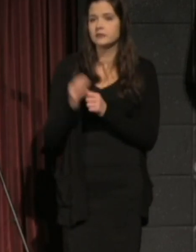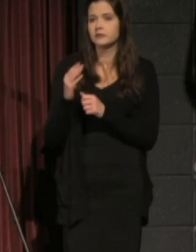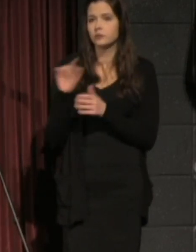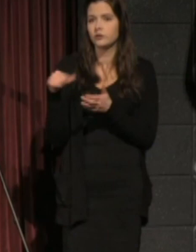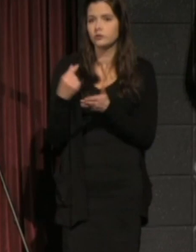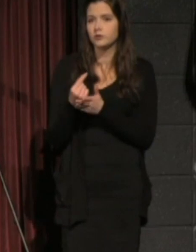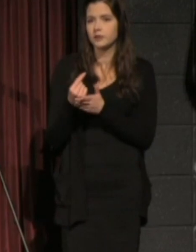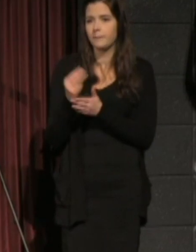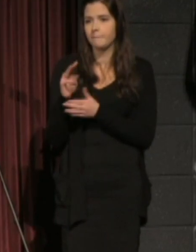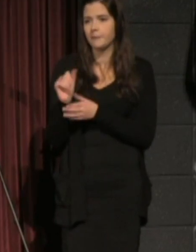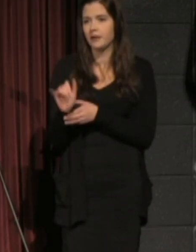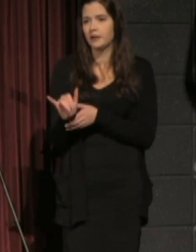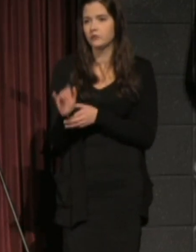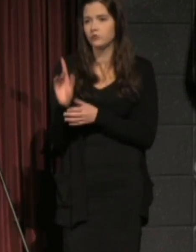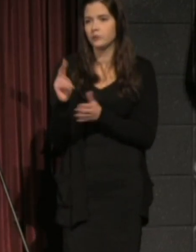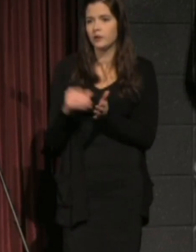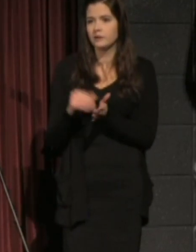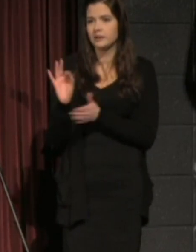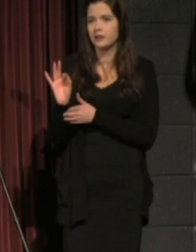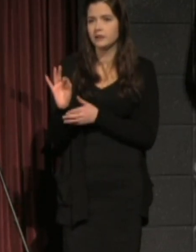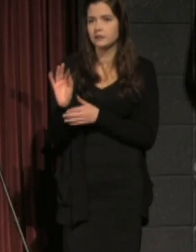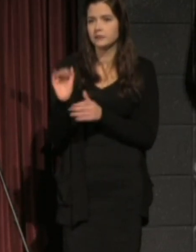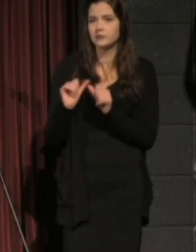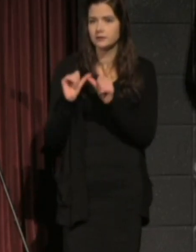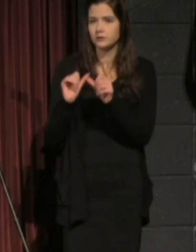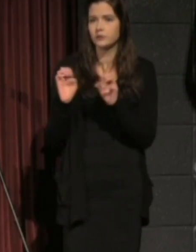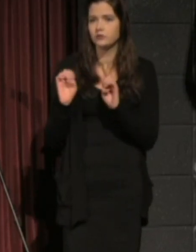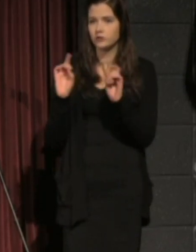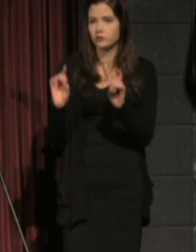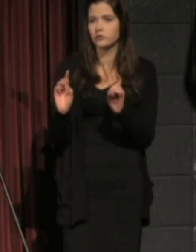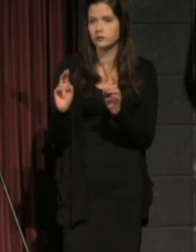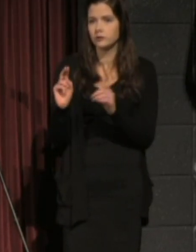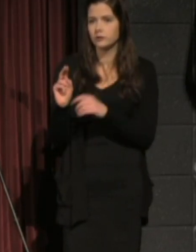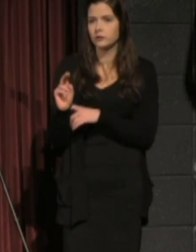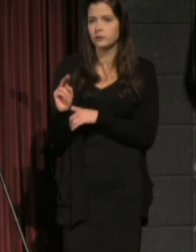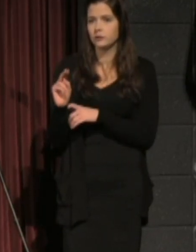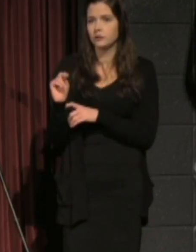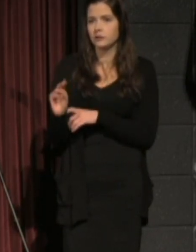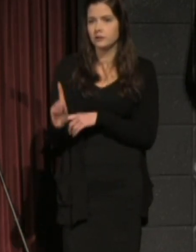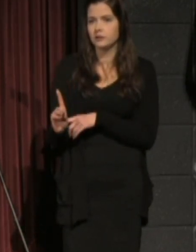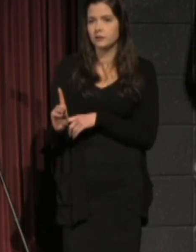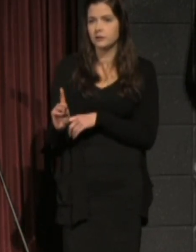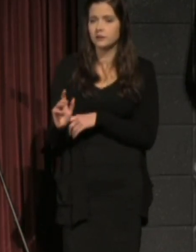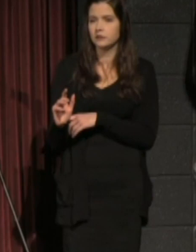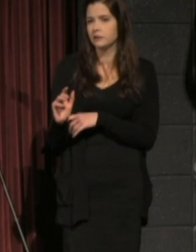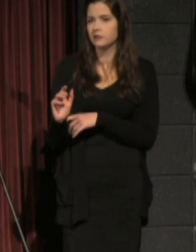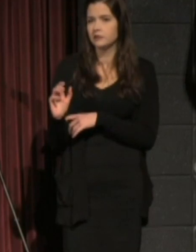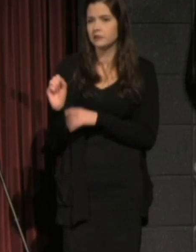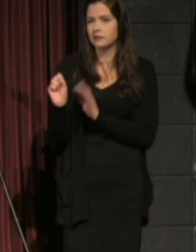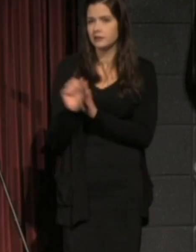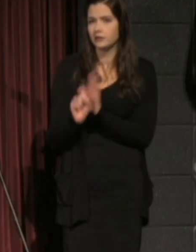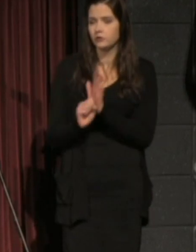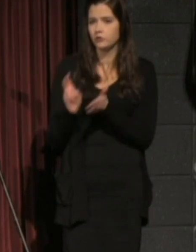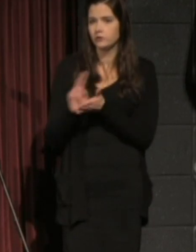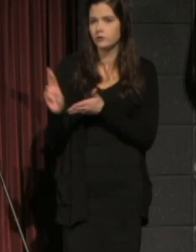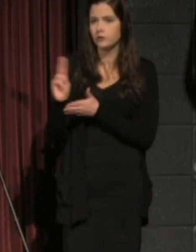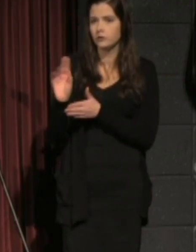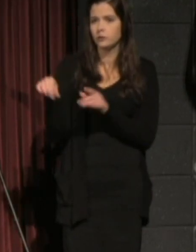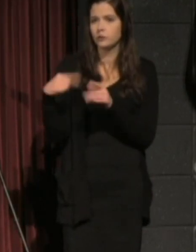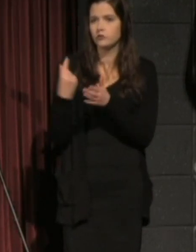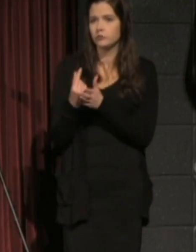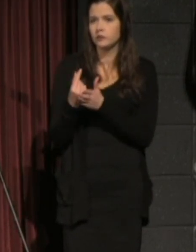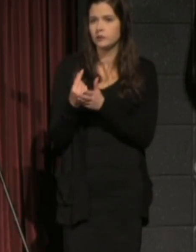of 2009 and then continued her education at North Dakota State University, where she graduated with a Bachelor of Arts degree in Political